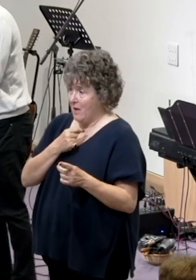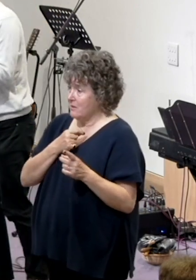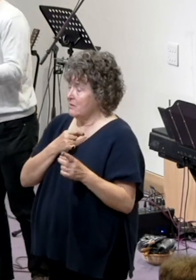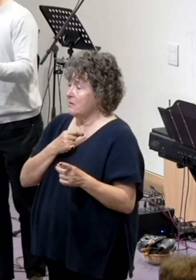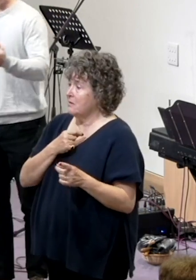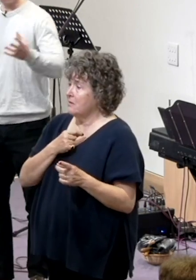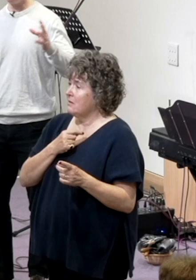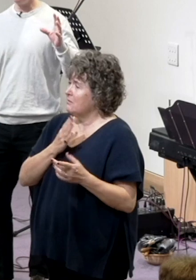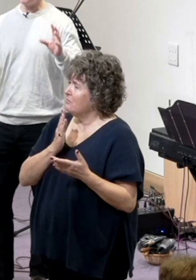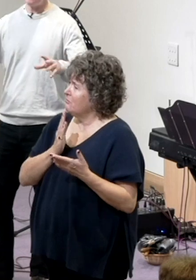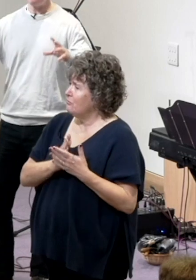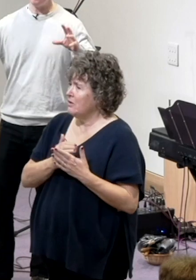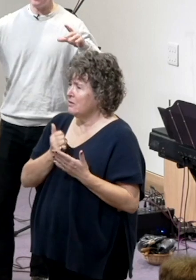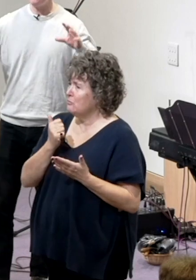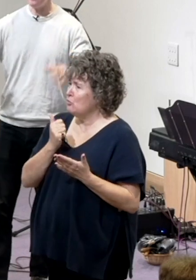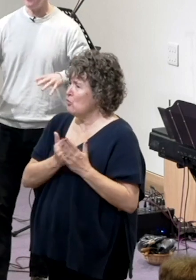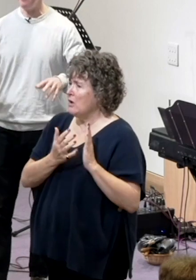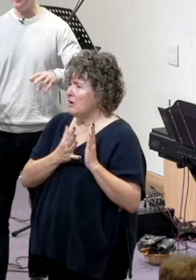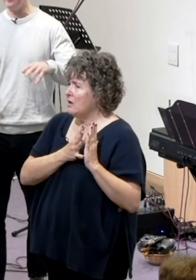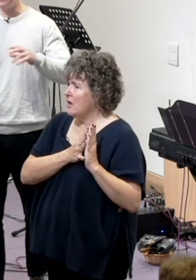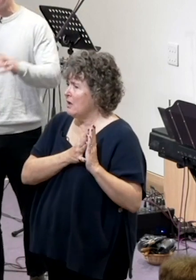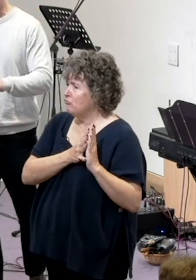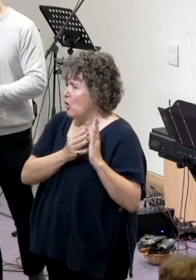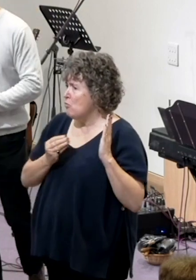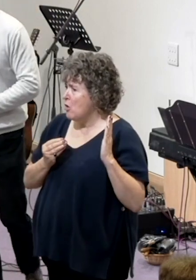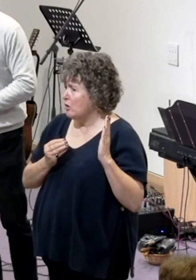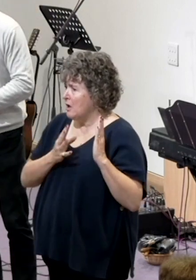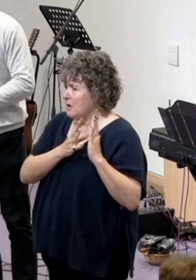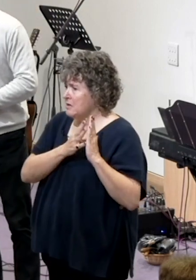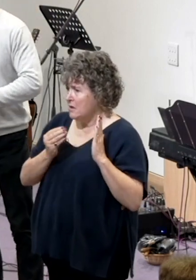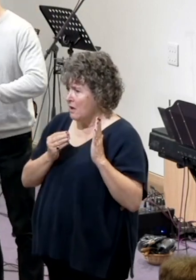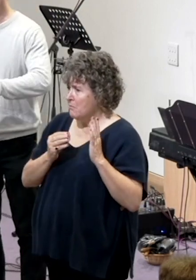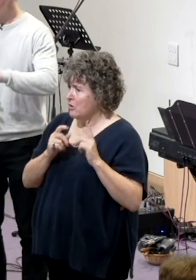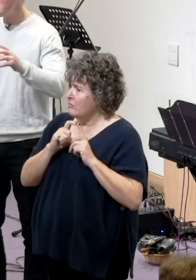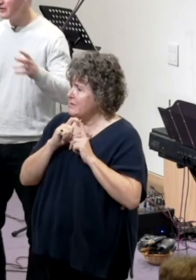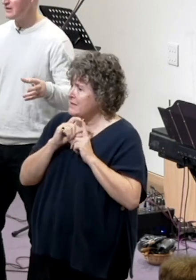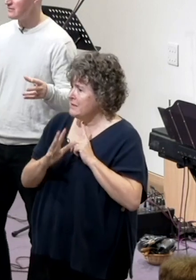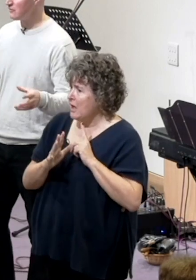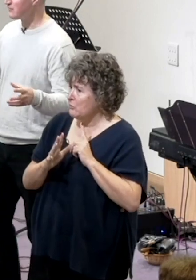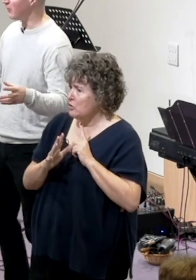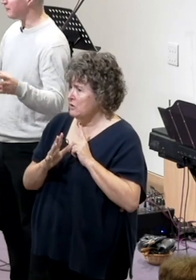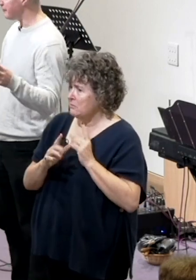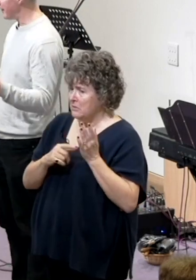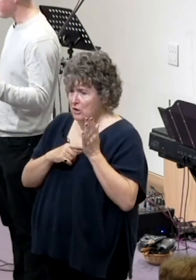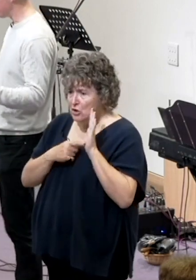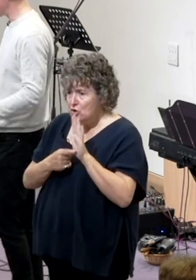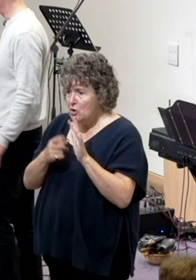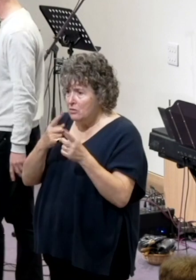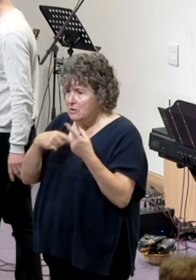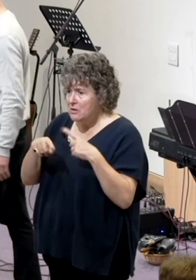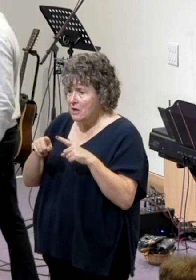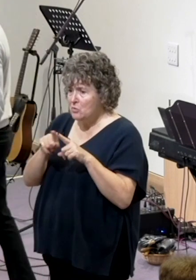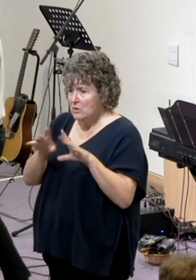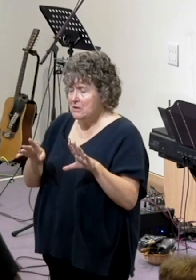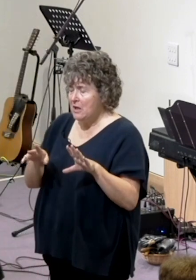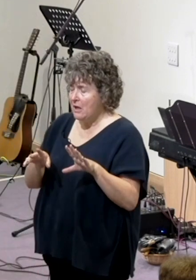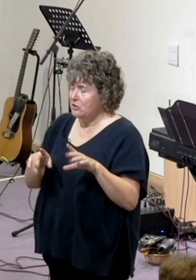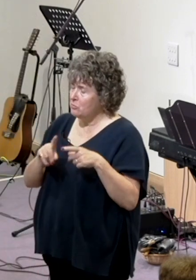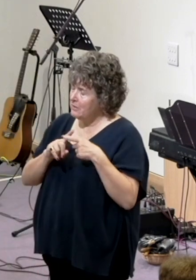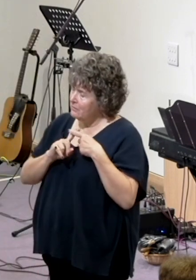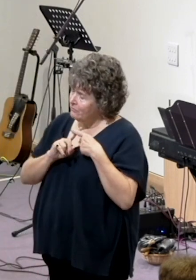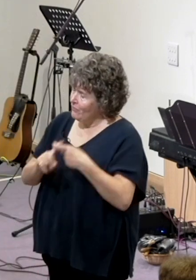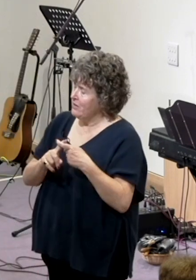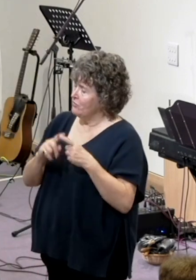role models a faithful example of discipleship. He demonstrates to us what faithful discipleship looks